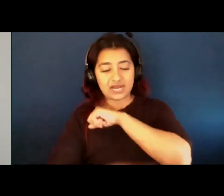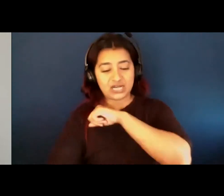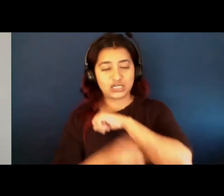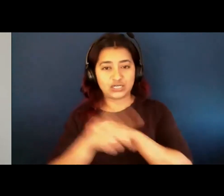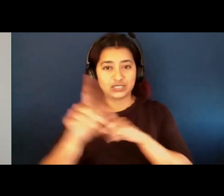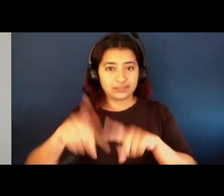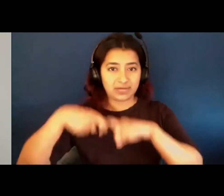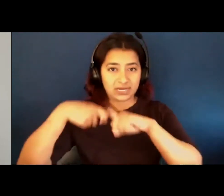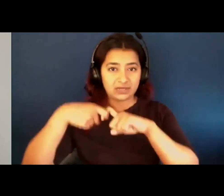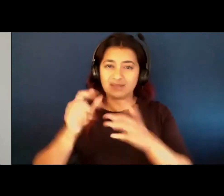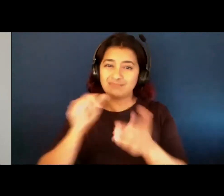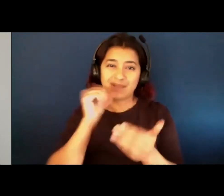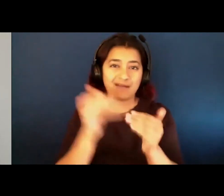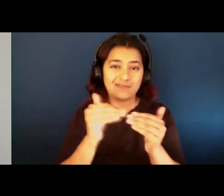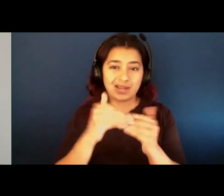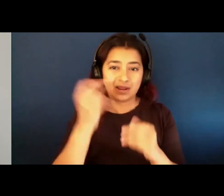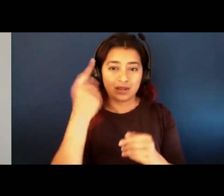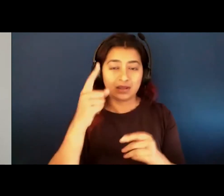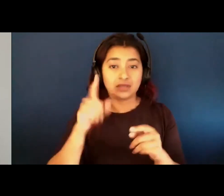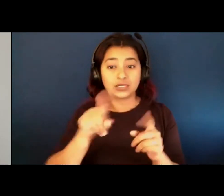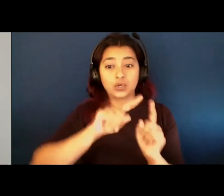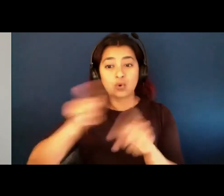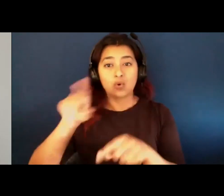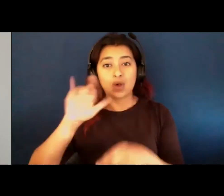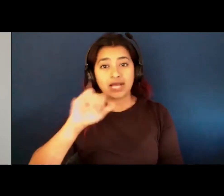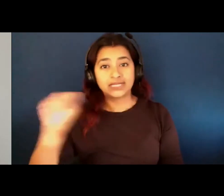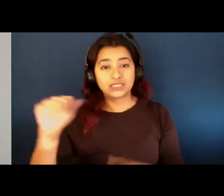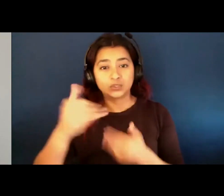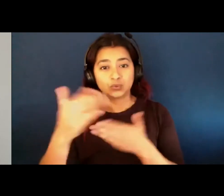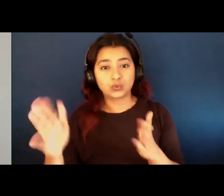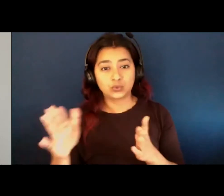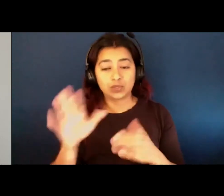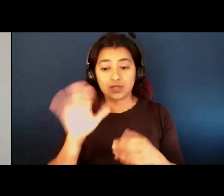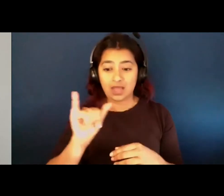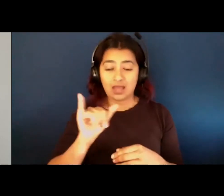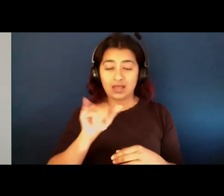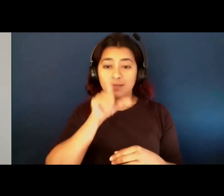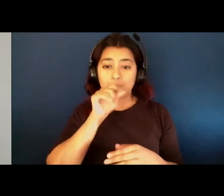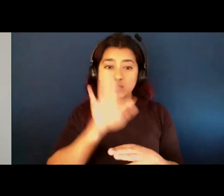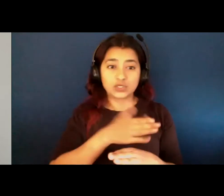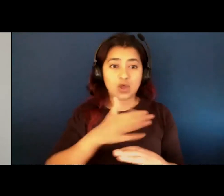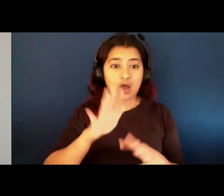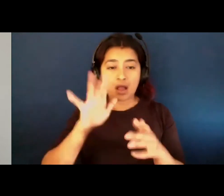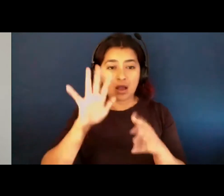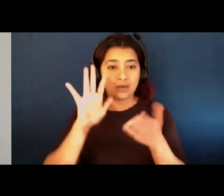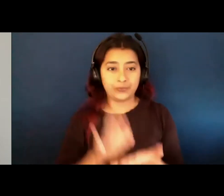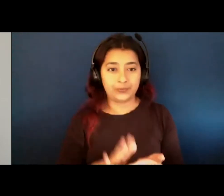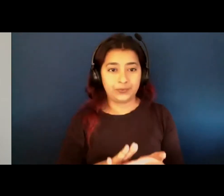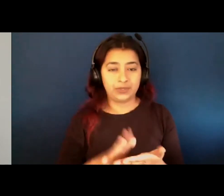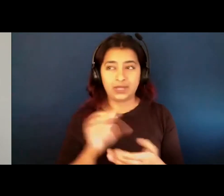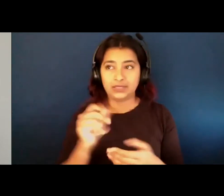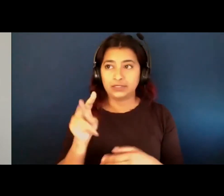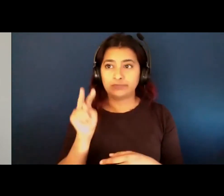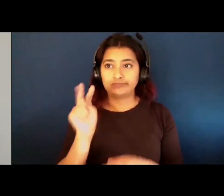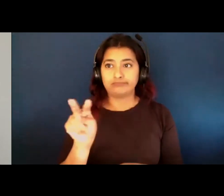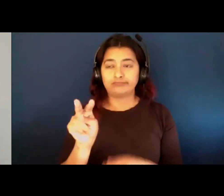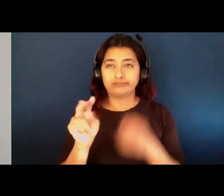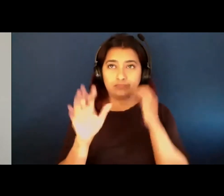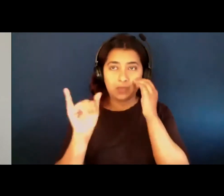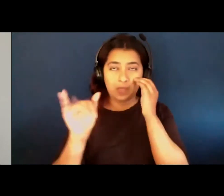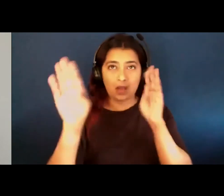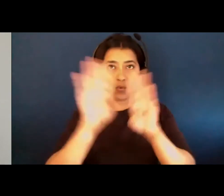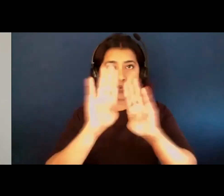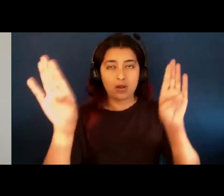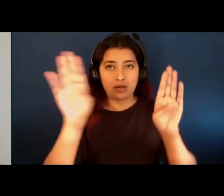by the time she got to the ISS room, the morning burst of birdsong had subsided, and she stared blankly at the white cinder block and